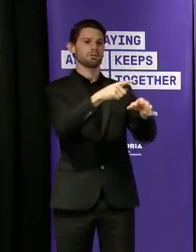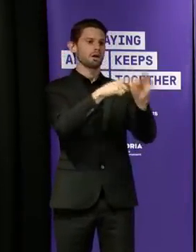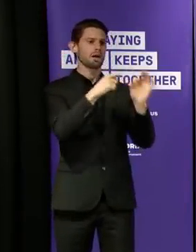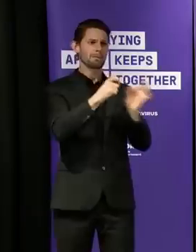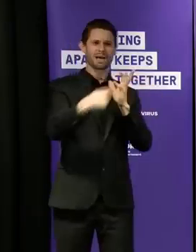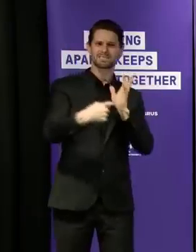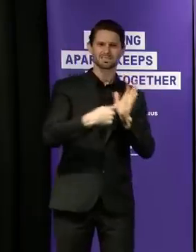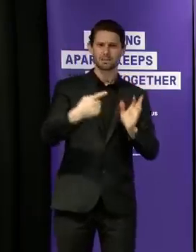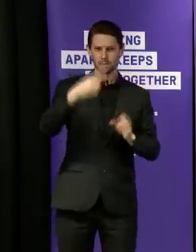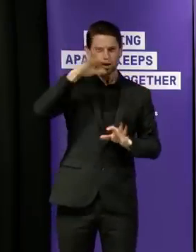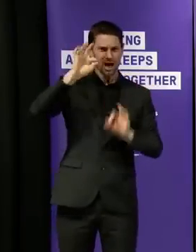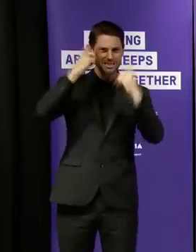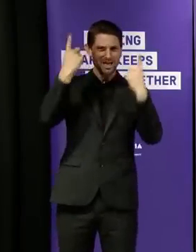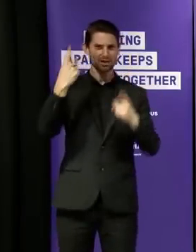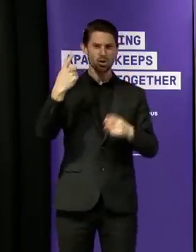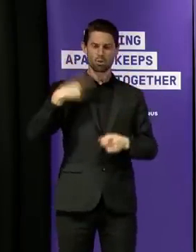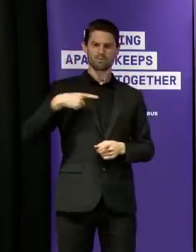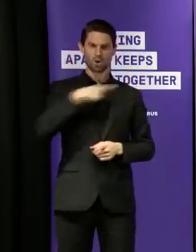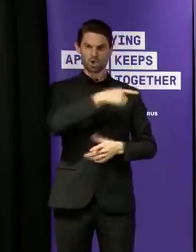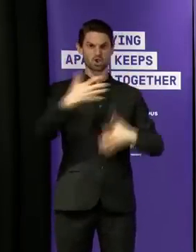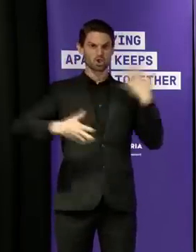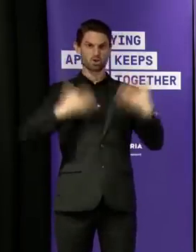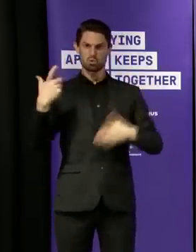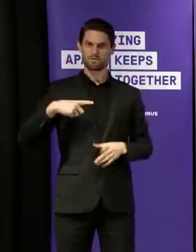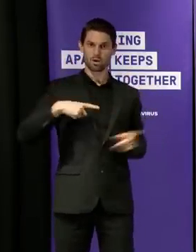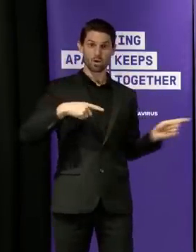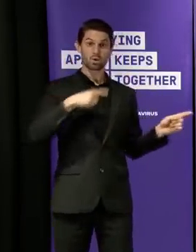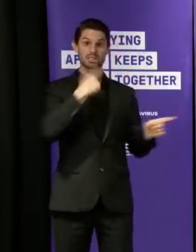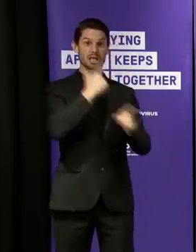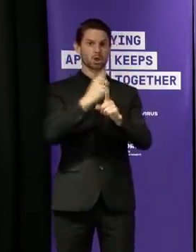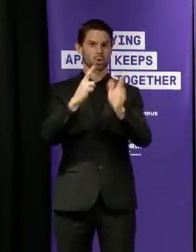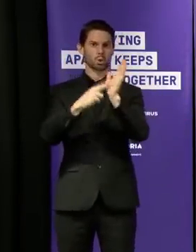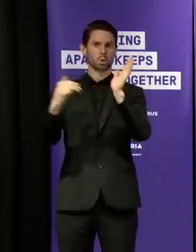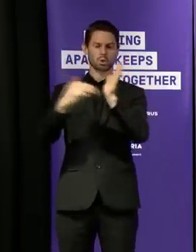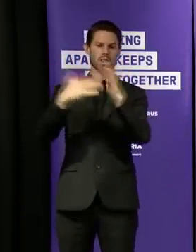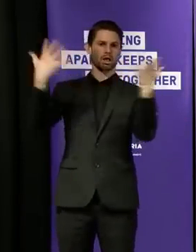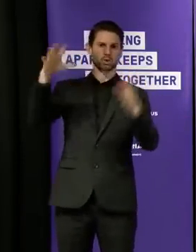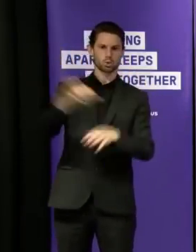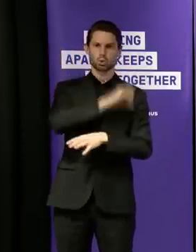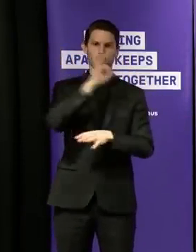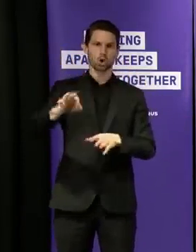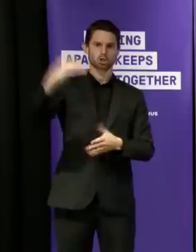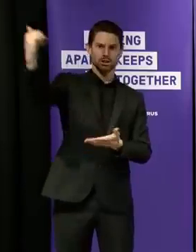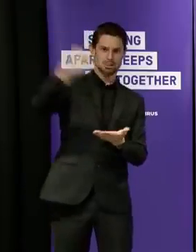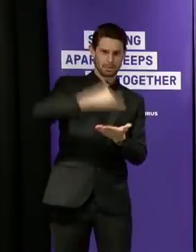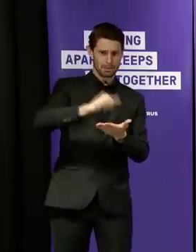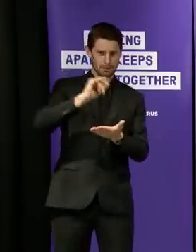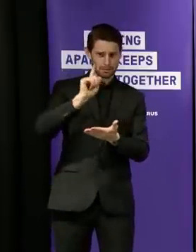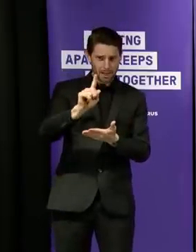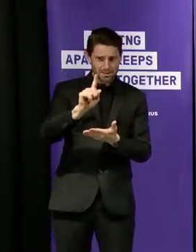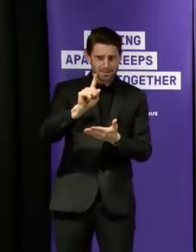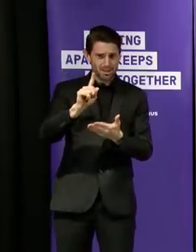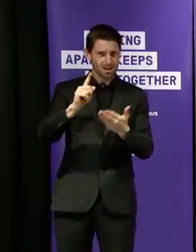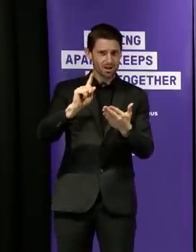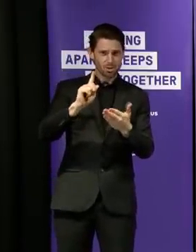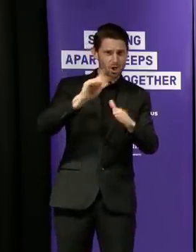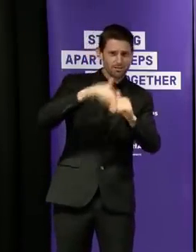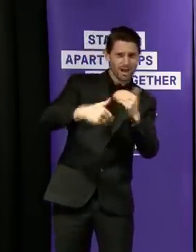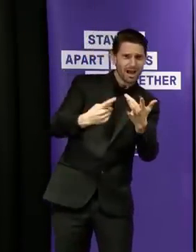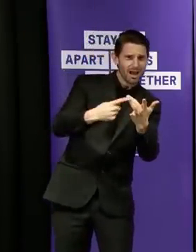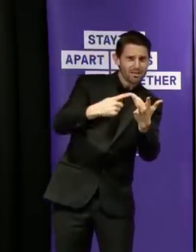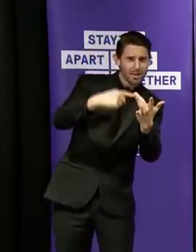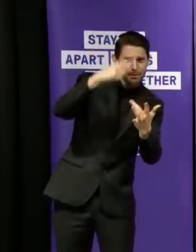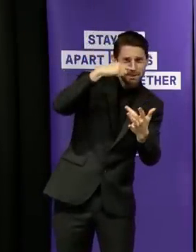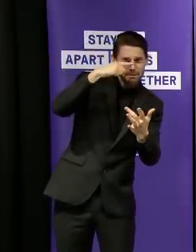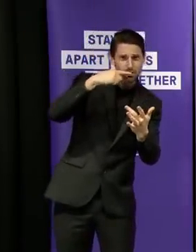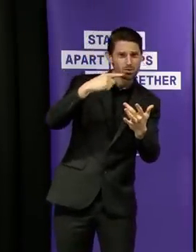harm is. I mean, well, no, there's significant harm. You're conflating arrivals from New Zealand with arrivals from elsewhere who need to quarantine in hotels still in